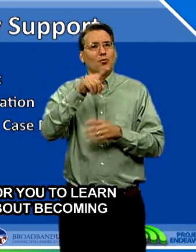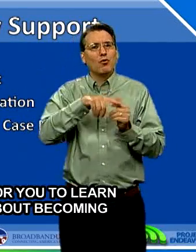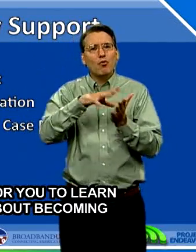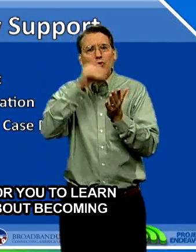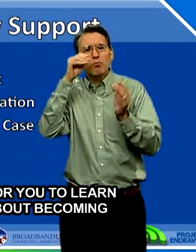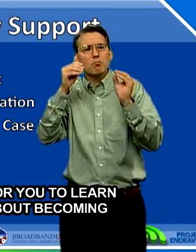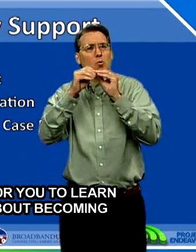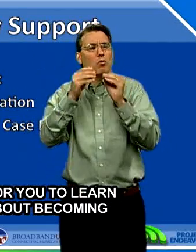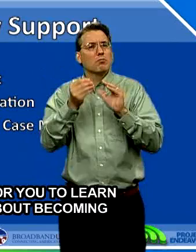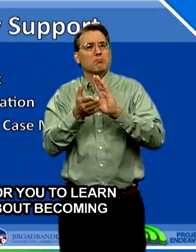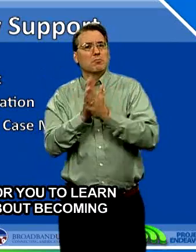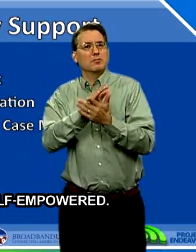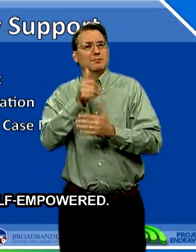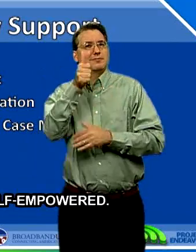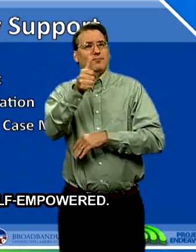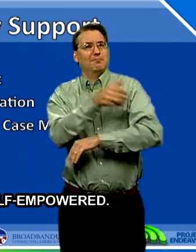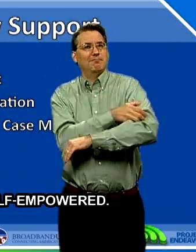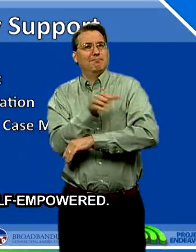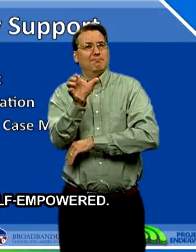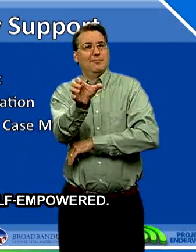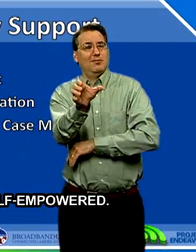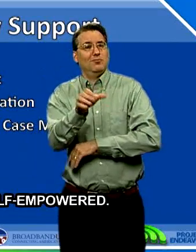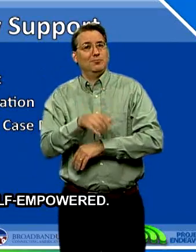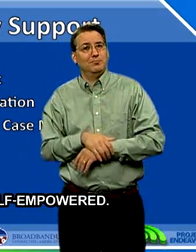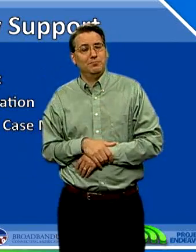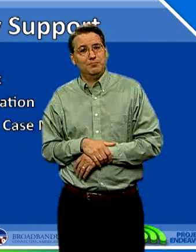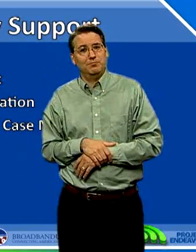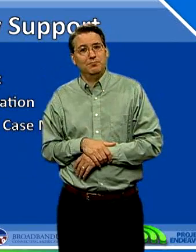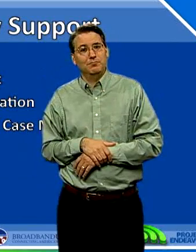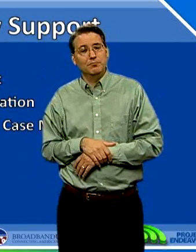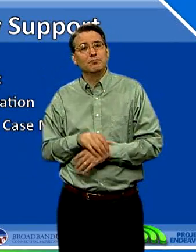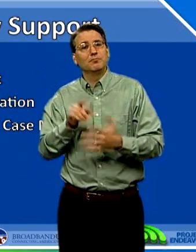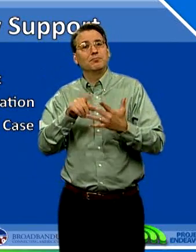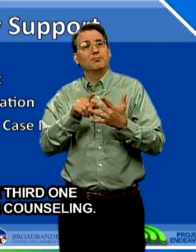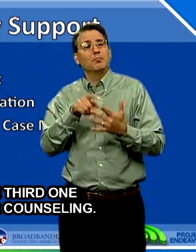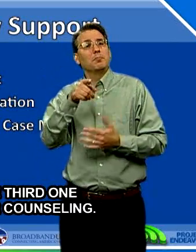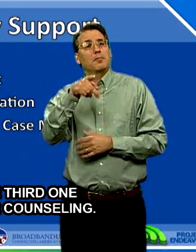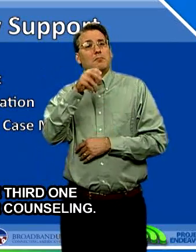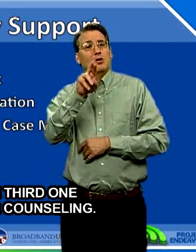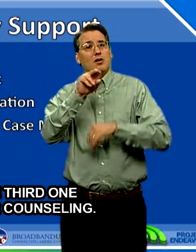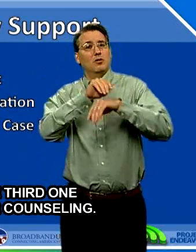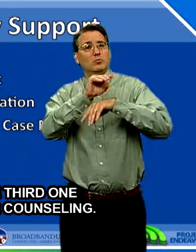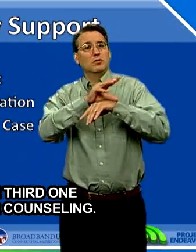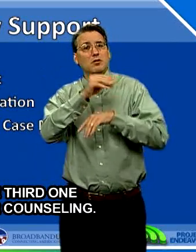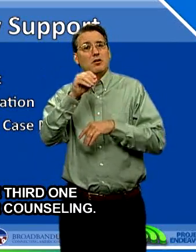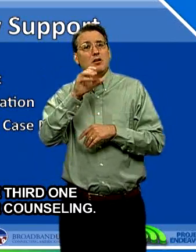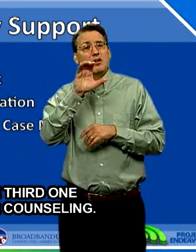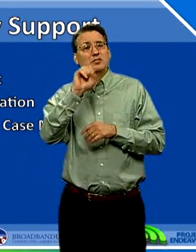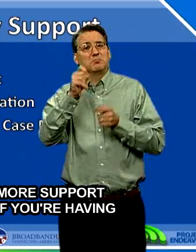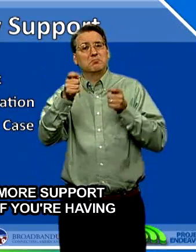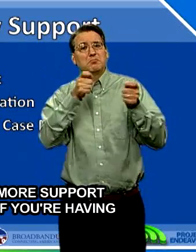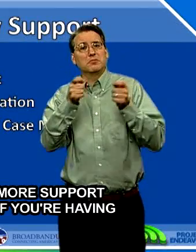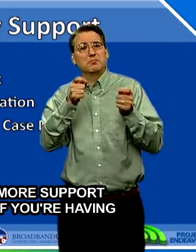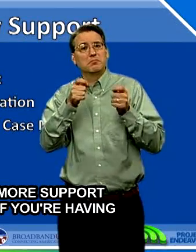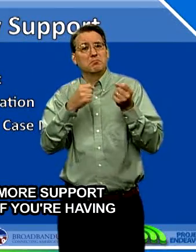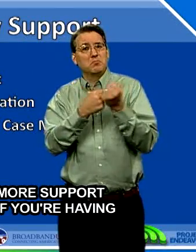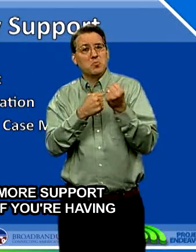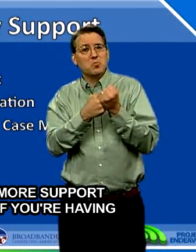for you to learn more about becoming more self-empowered. The third one is peer counseling. That's for more support for you if you're